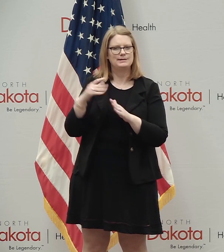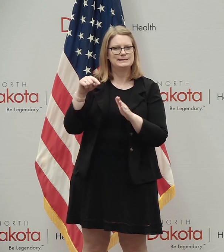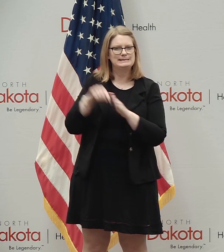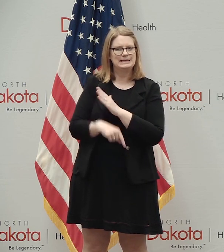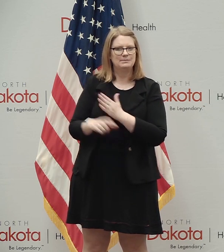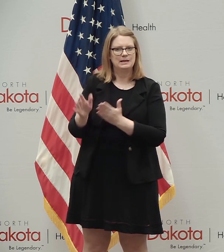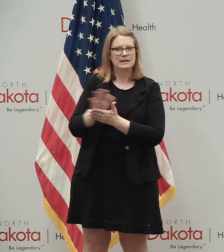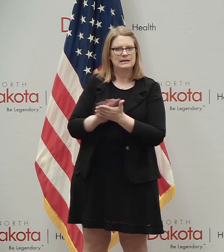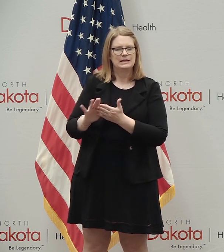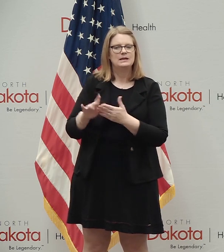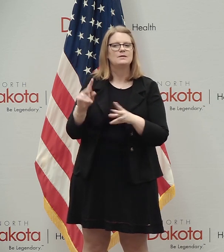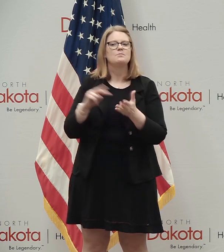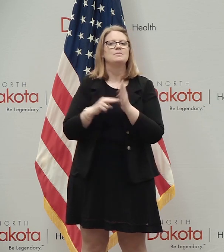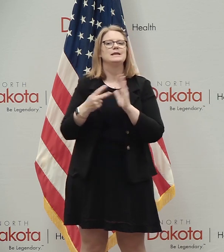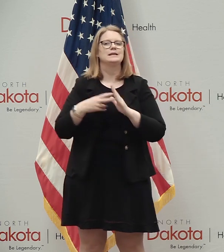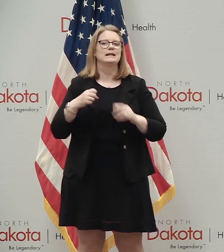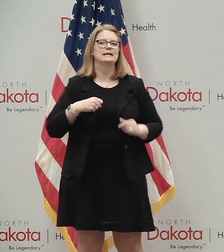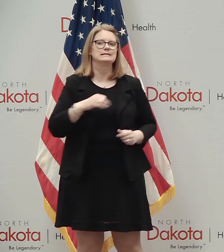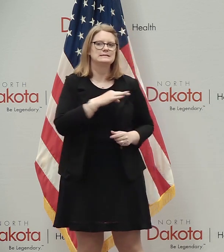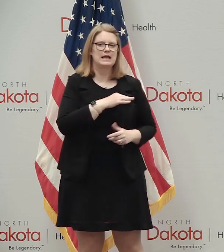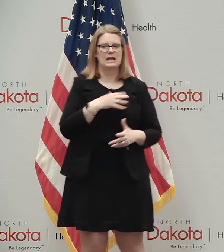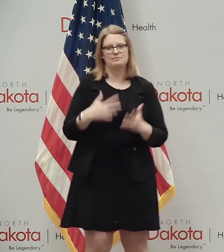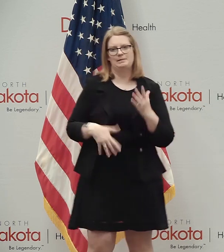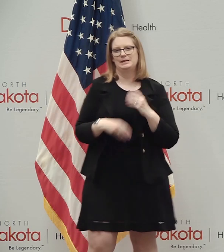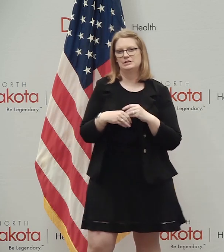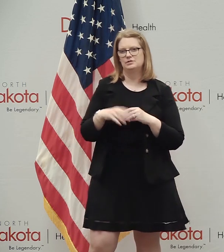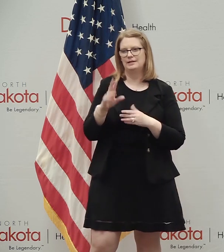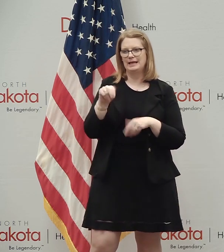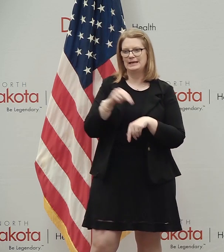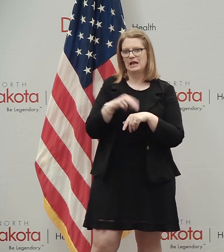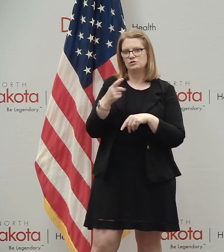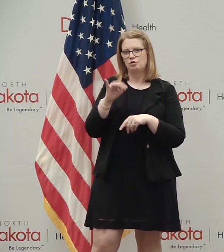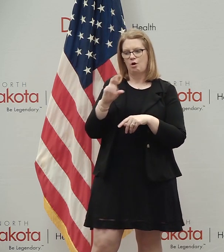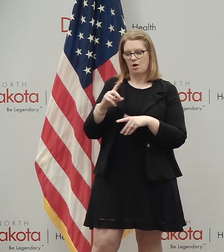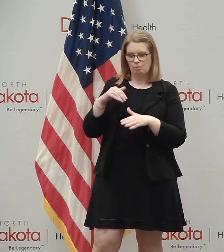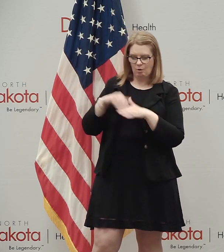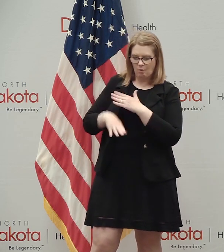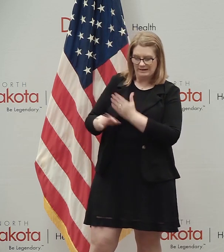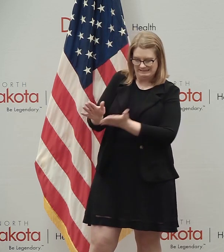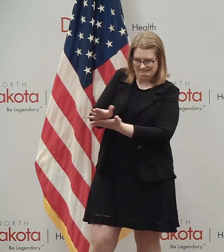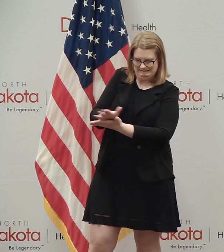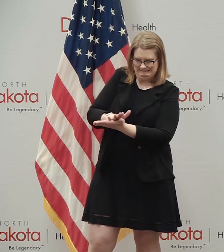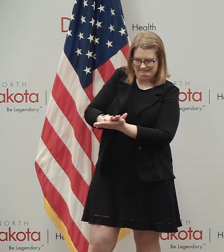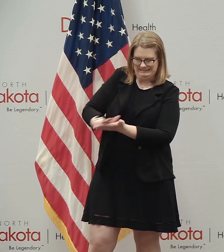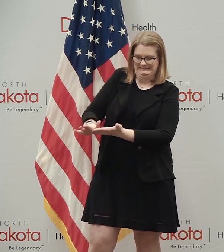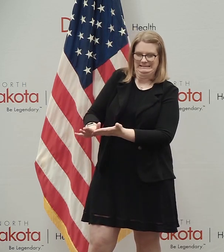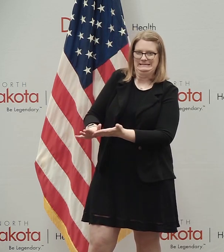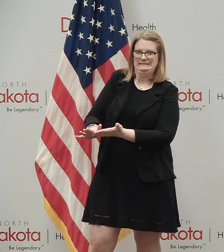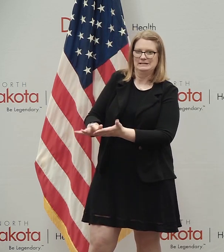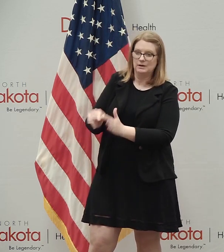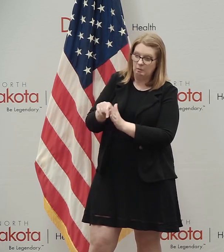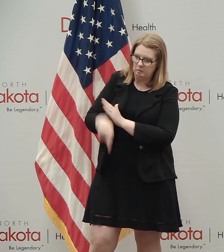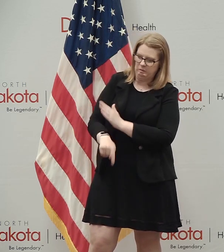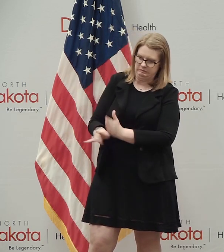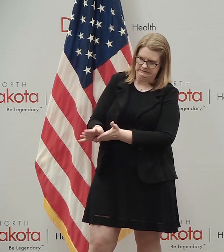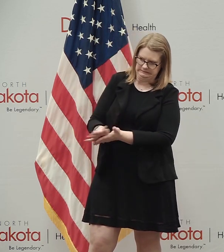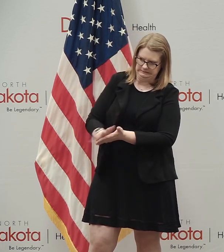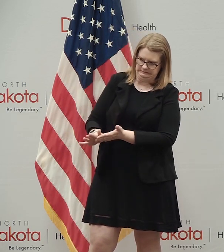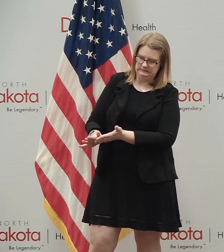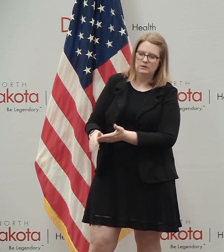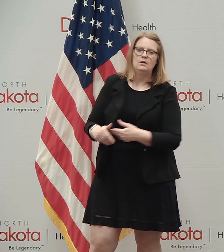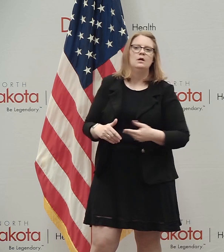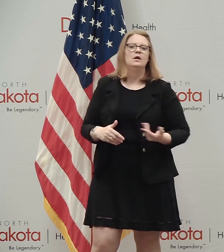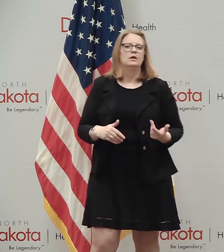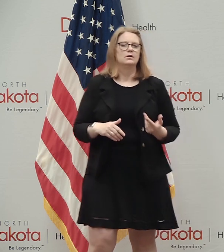come in with staff, sometimes supplemented by National Guard, will come in and assist with cleaning in these facilities. And so I'd say that there's been